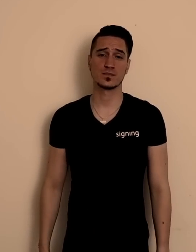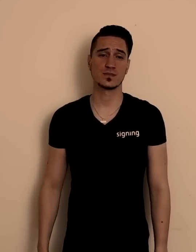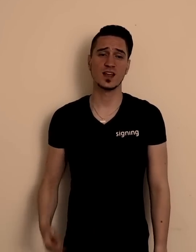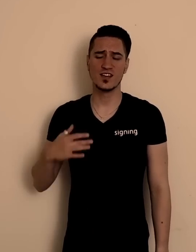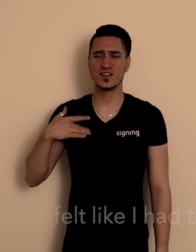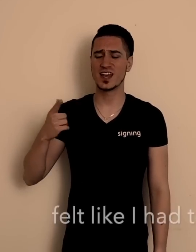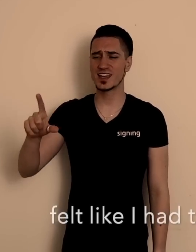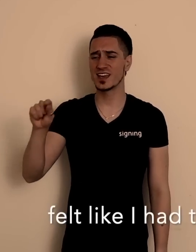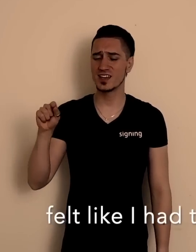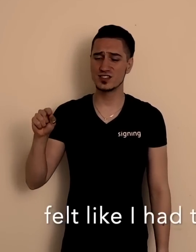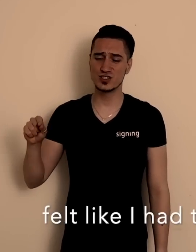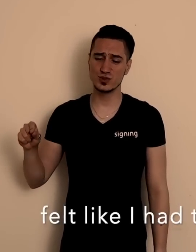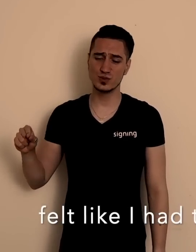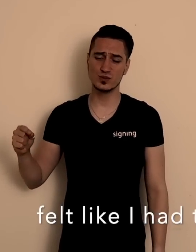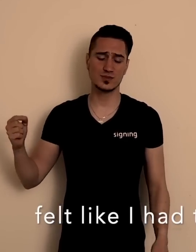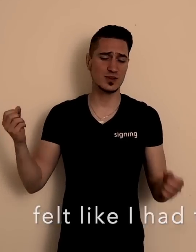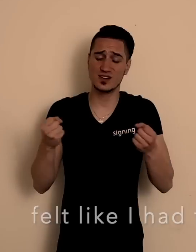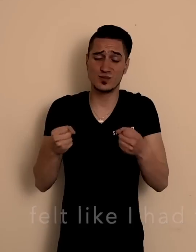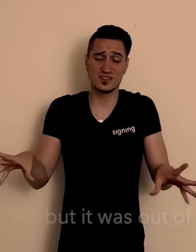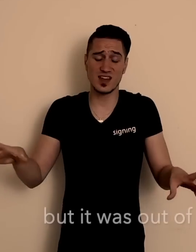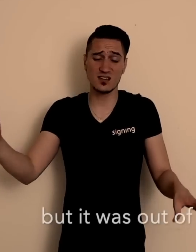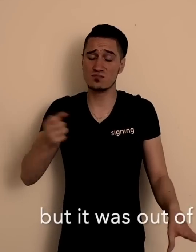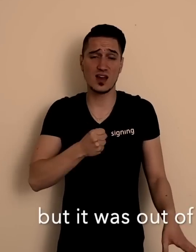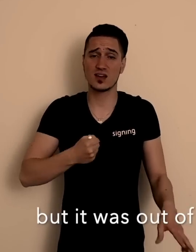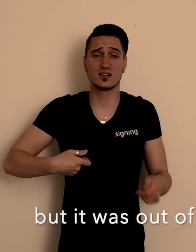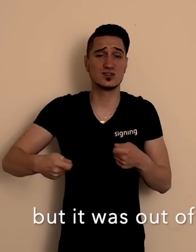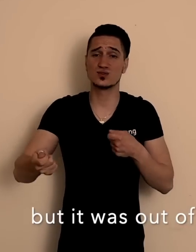Felt like I had to choose But it was out of my control